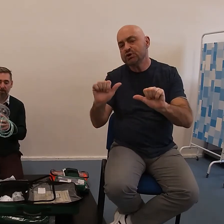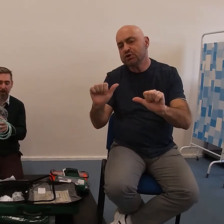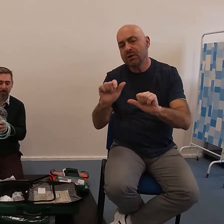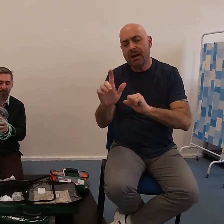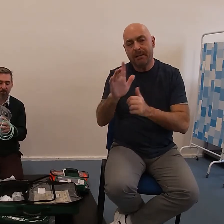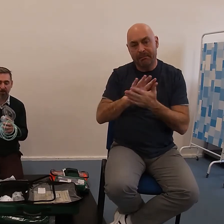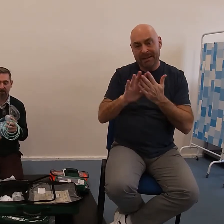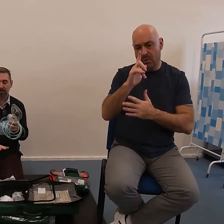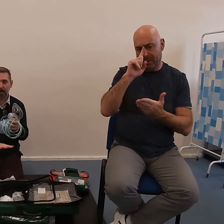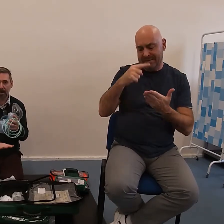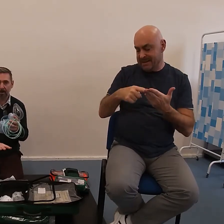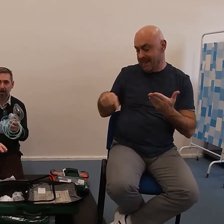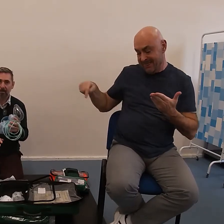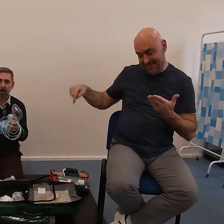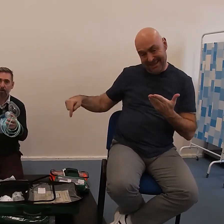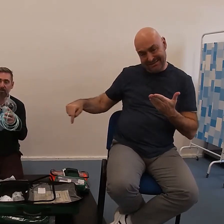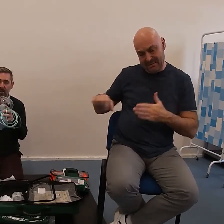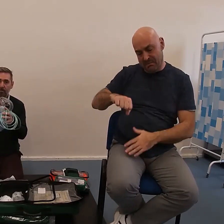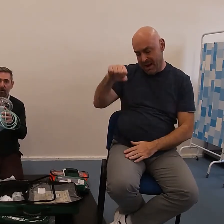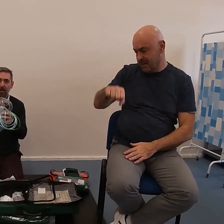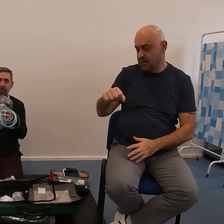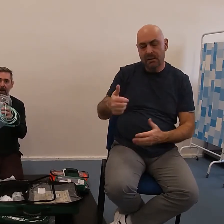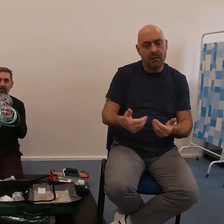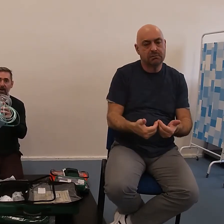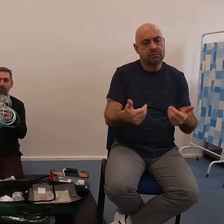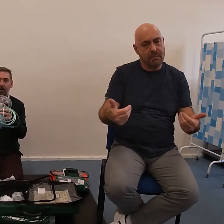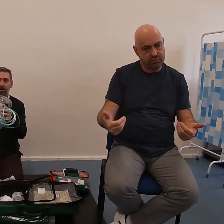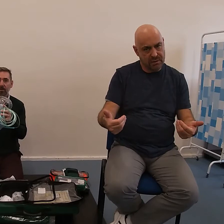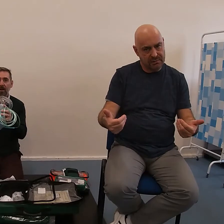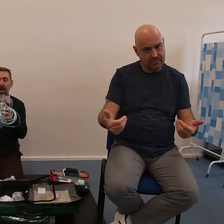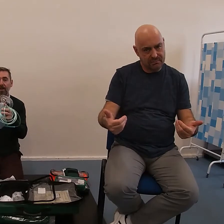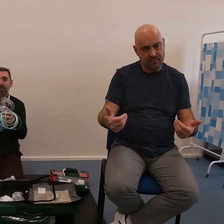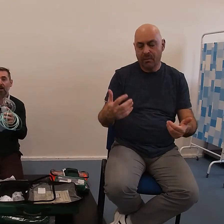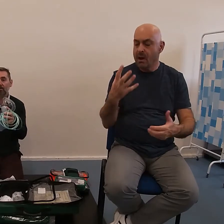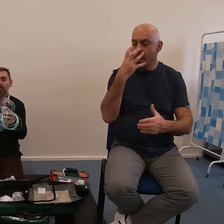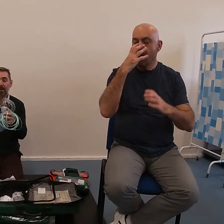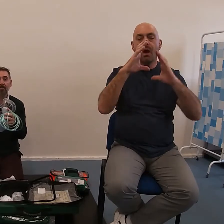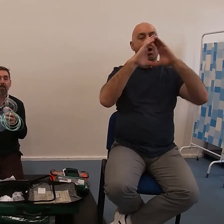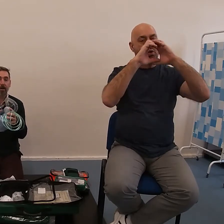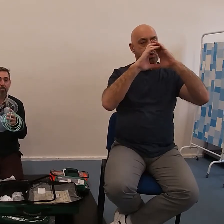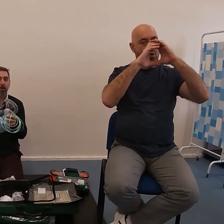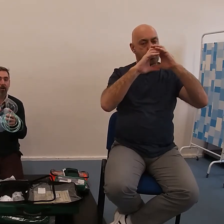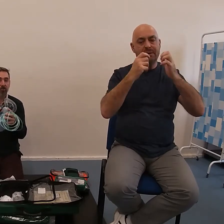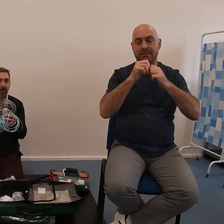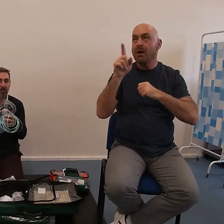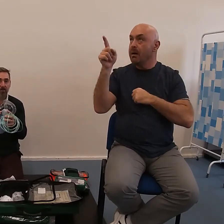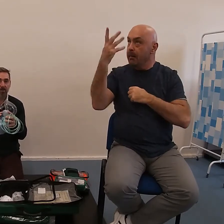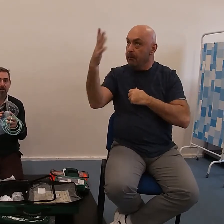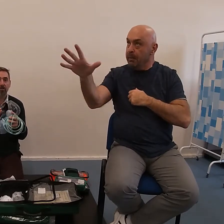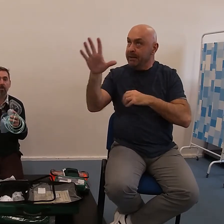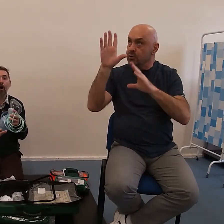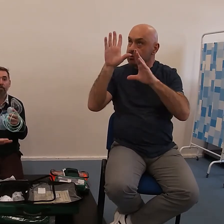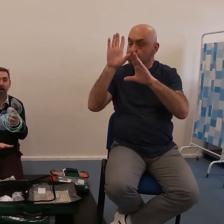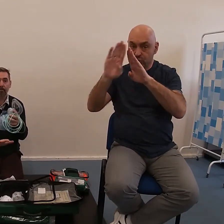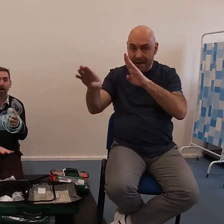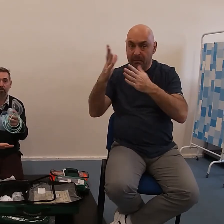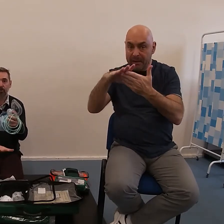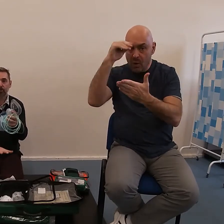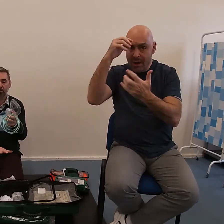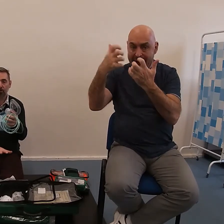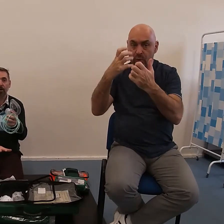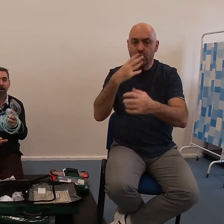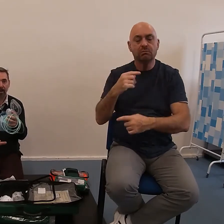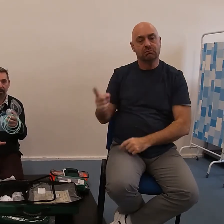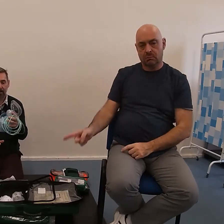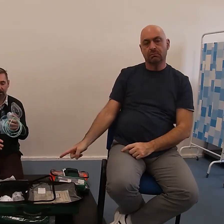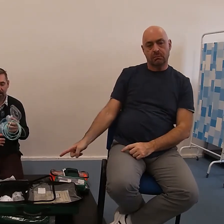is why we made a decision in this bag that we've separated the bag valve mask, and it's only for people that are trained to use it should open up